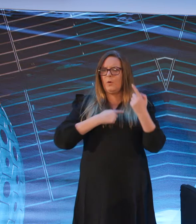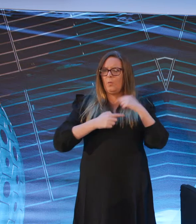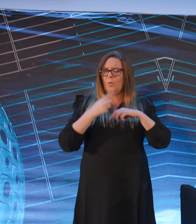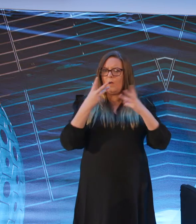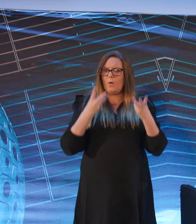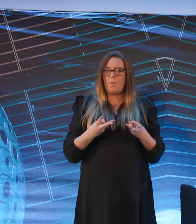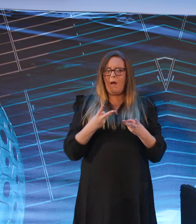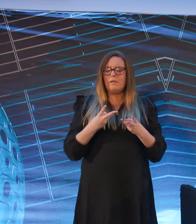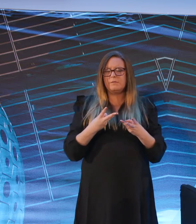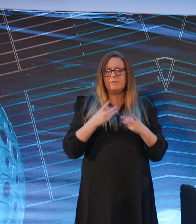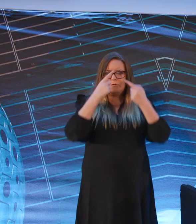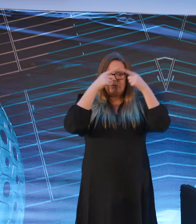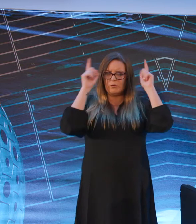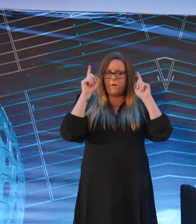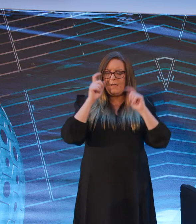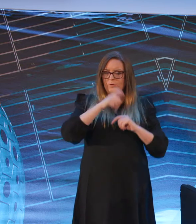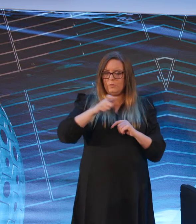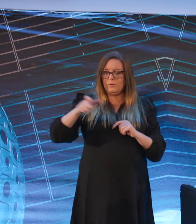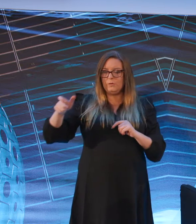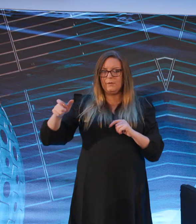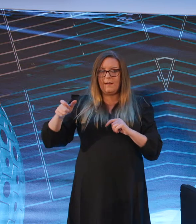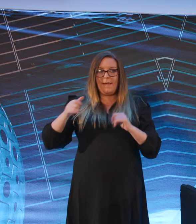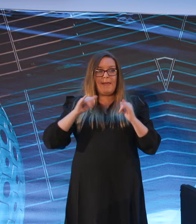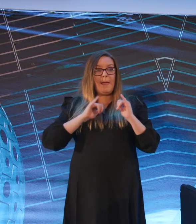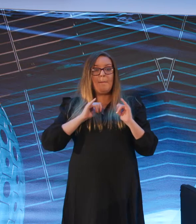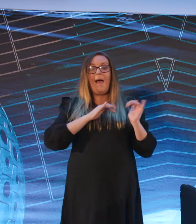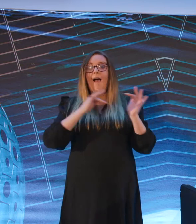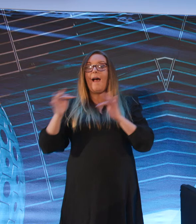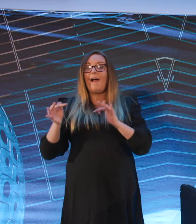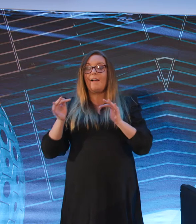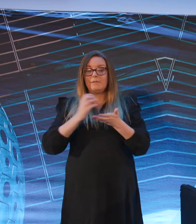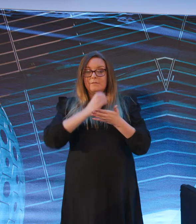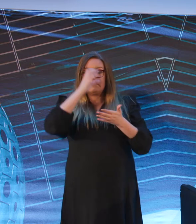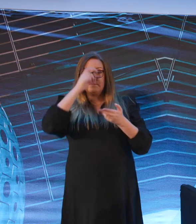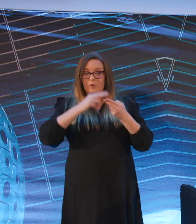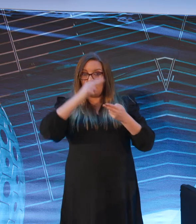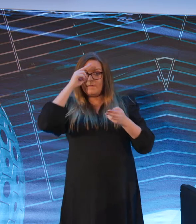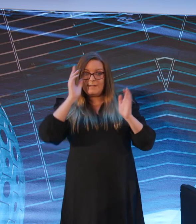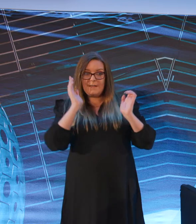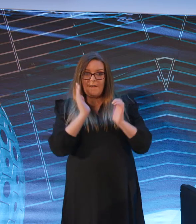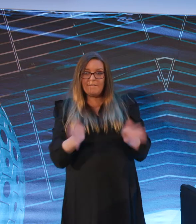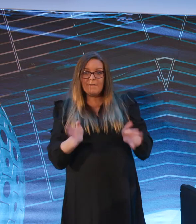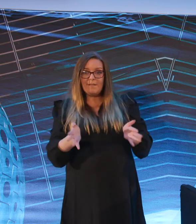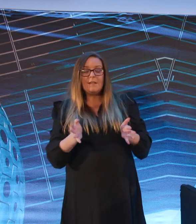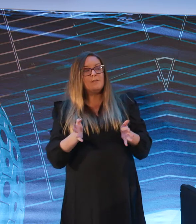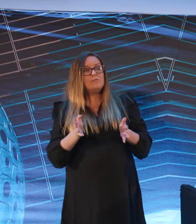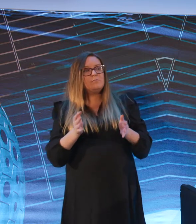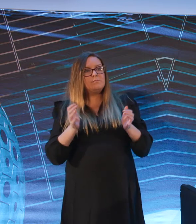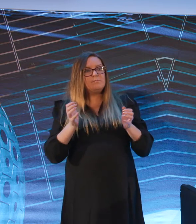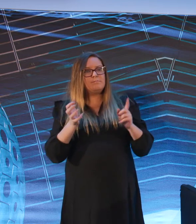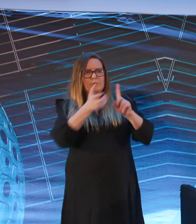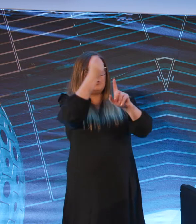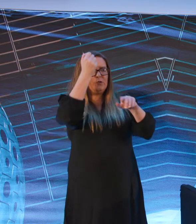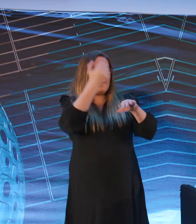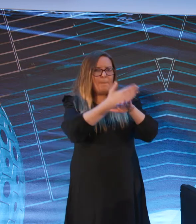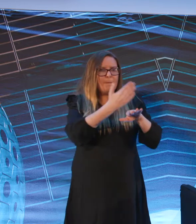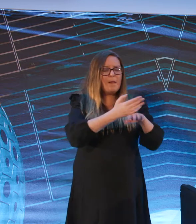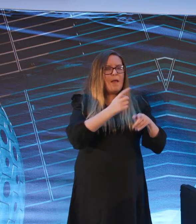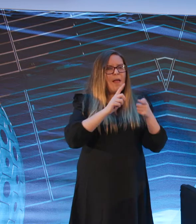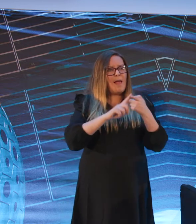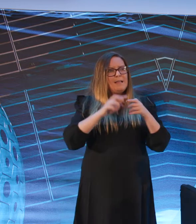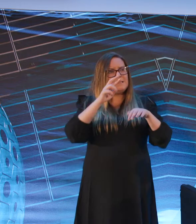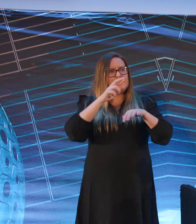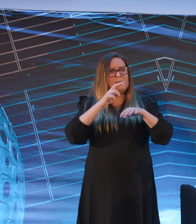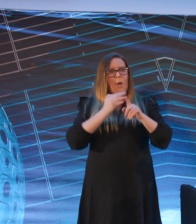highly employable next generation innovators who are also committed to a better society and a more